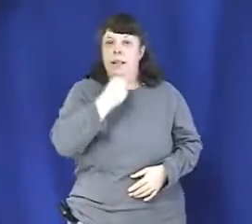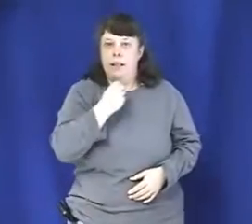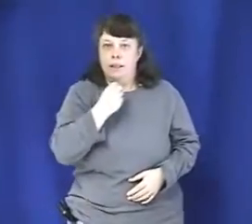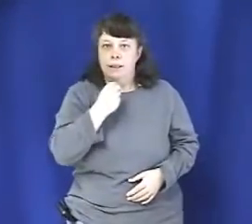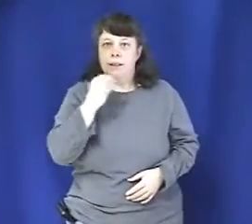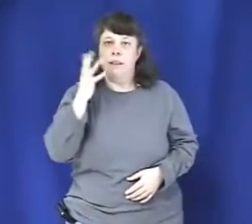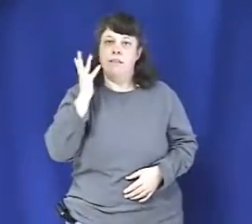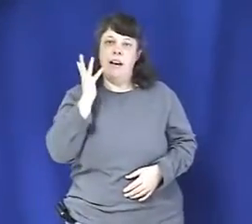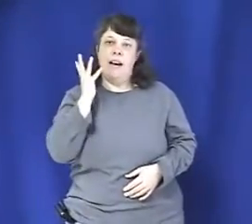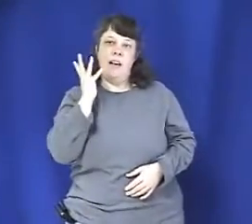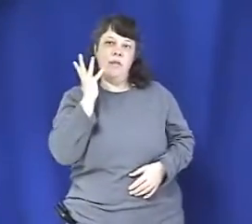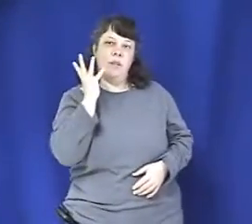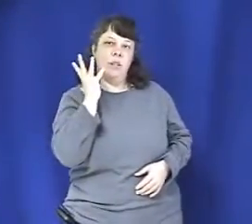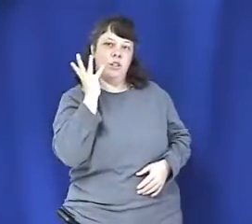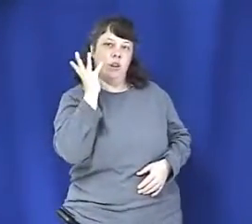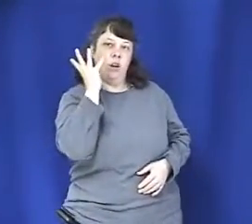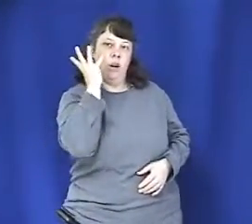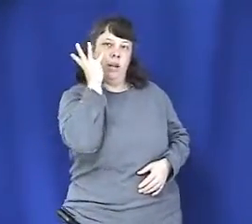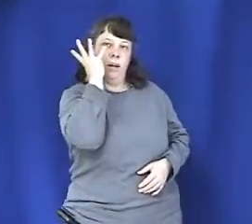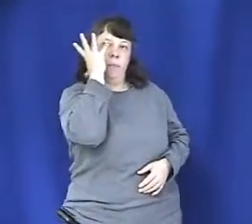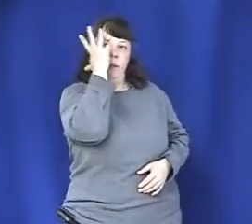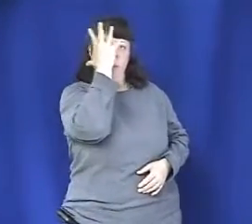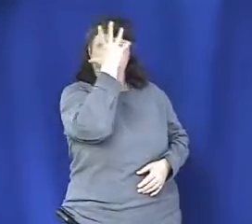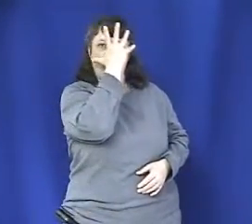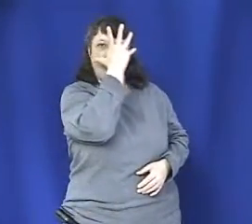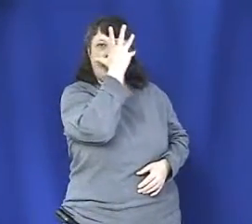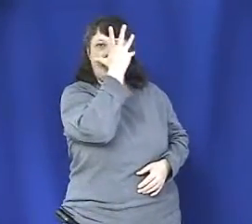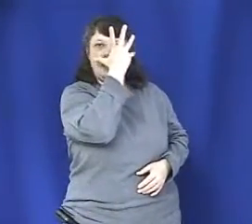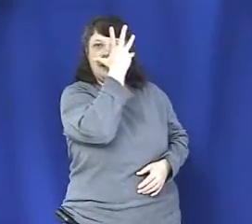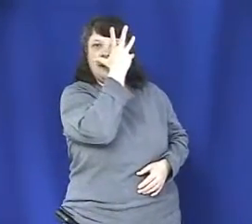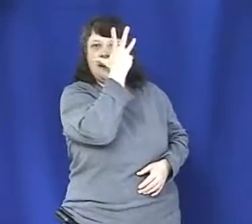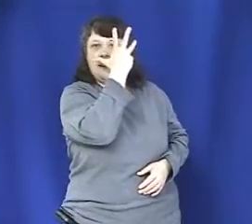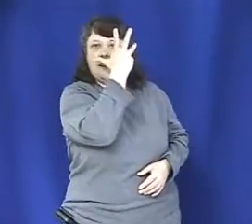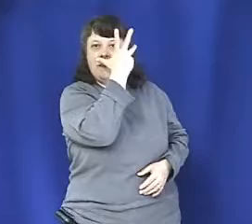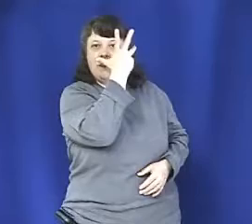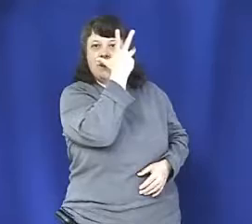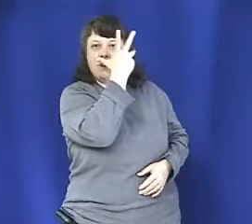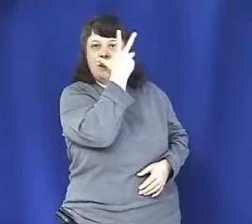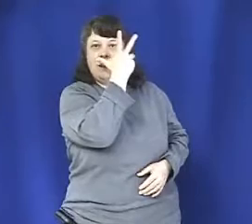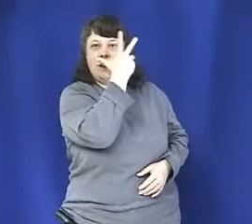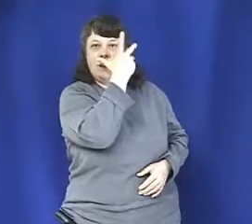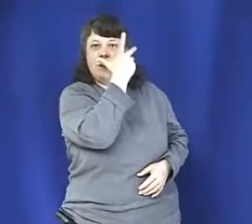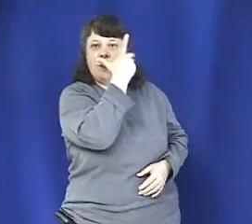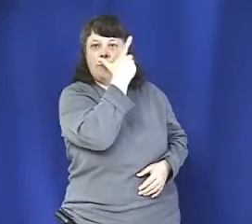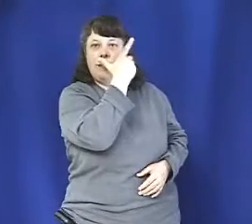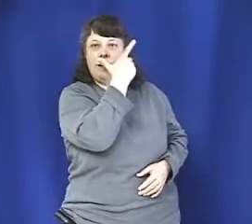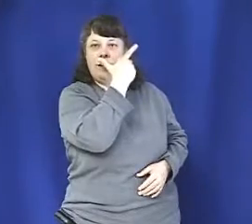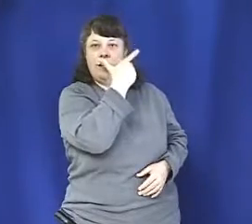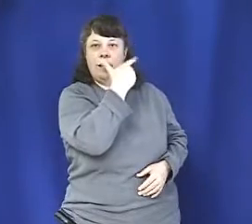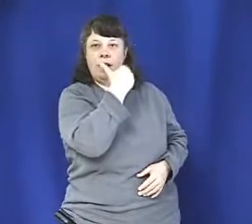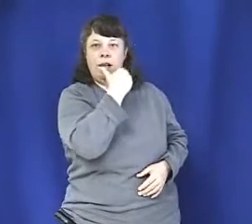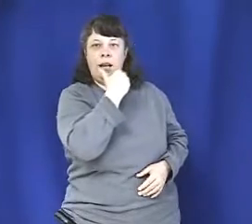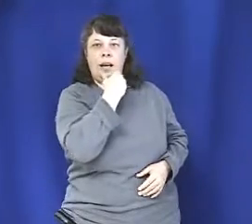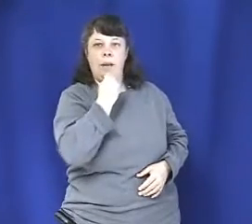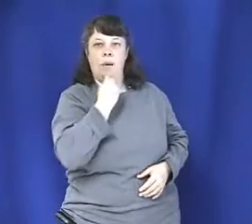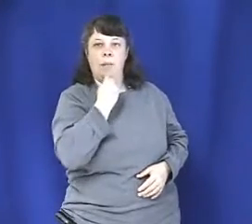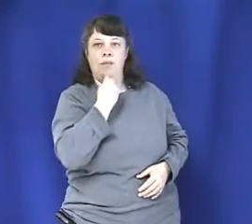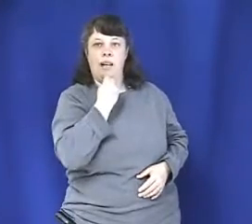Pretty. 5 is going to arc up and around your face. Then the fingers are slowly going to drop down in and become a